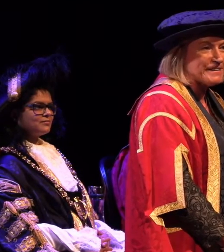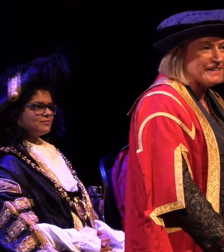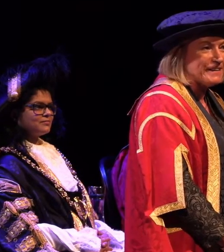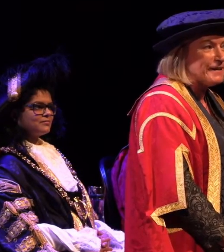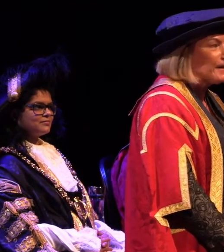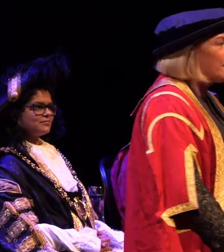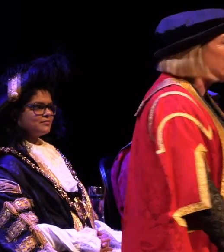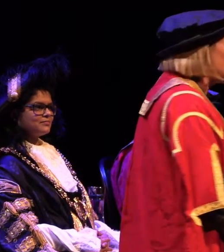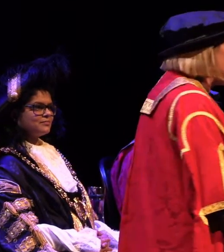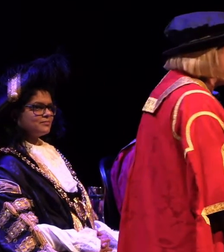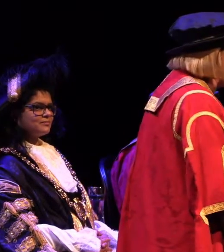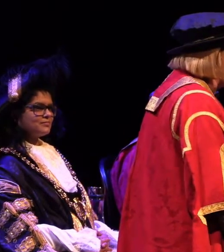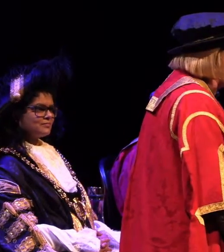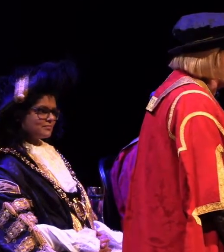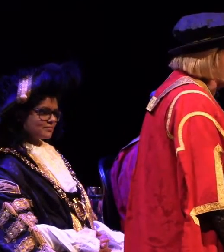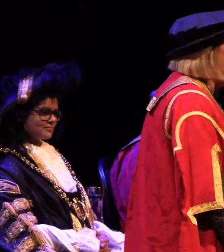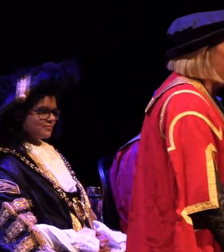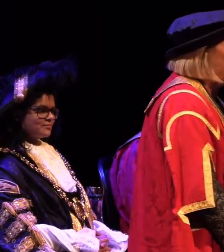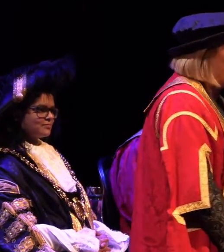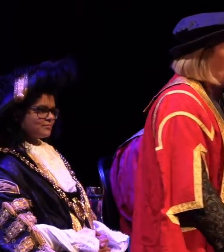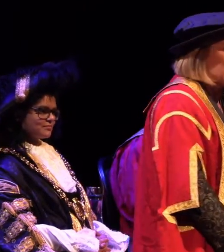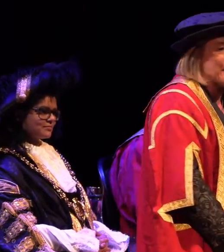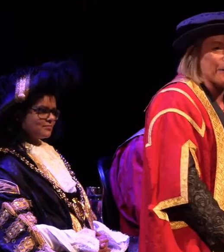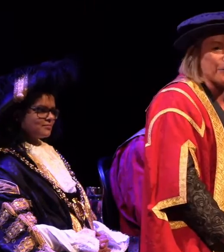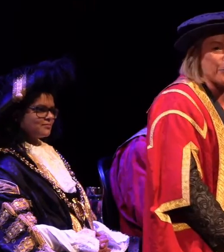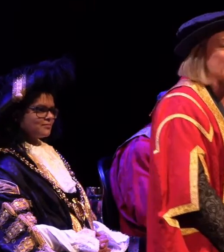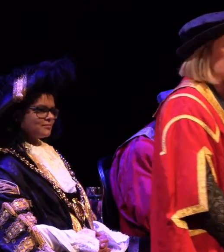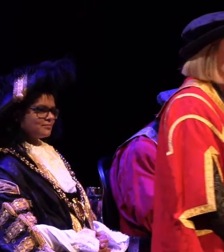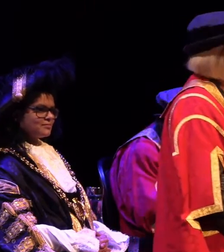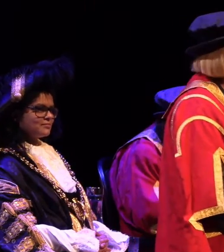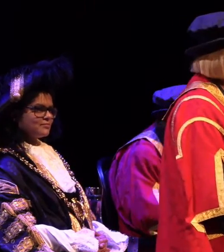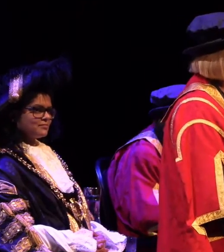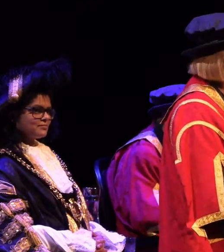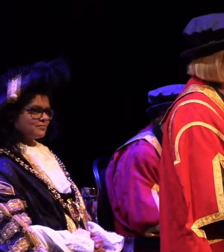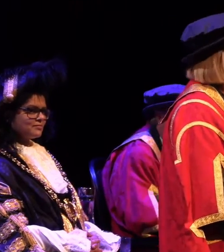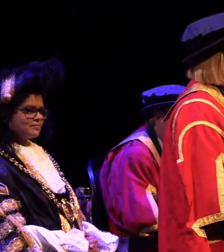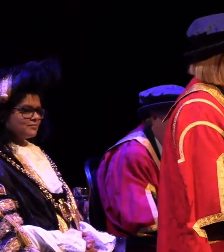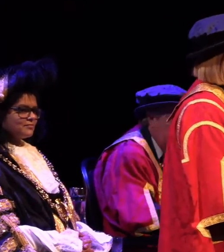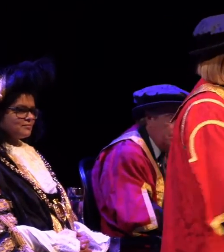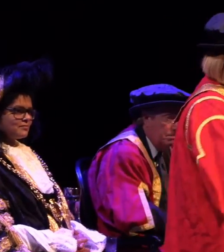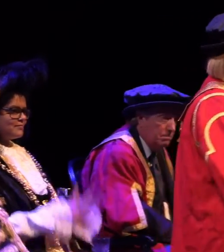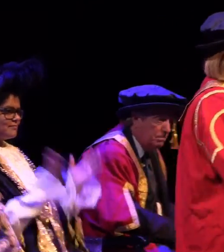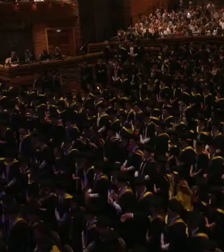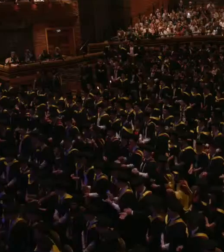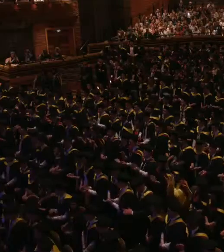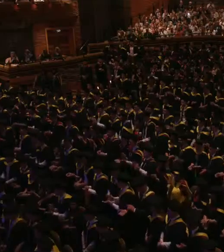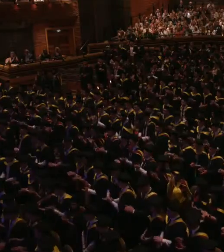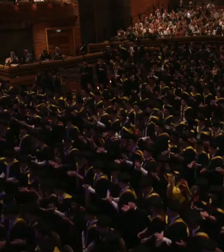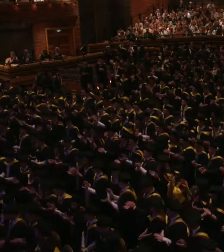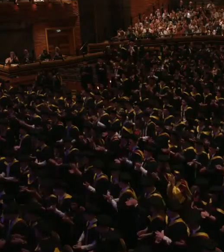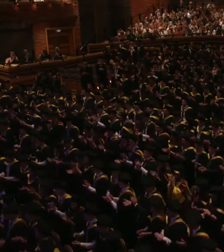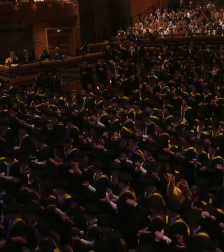awards. Congratulations, Class of 2023. Well done.